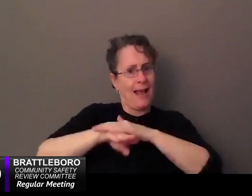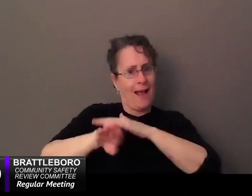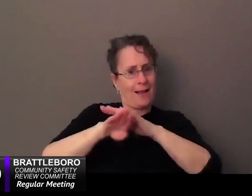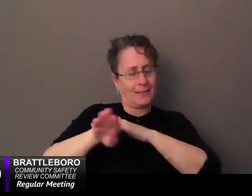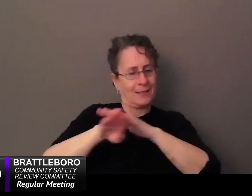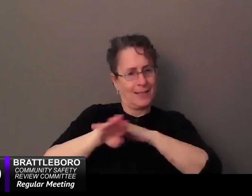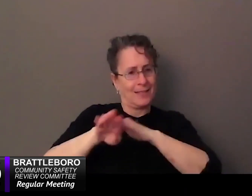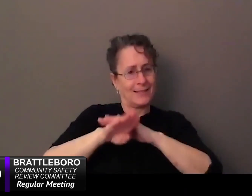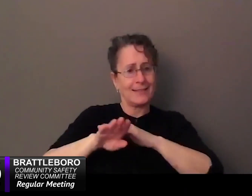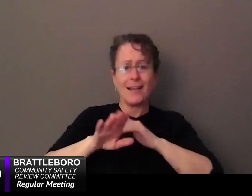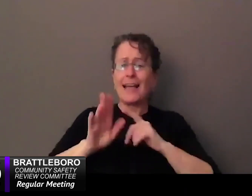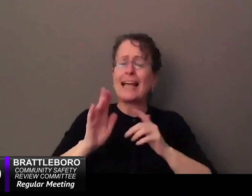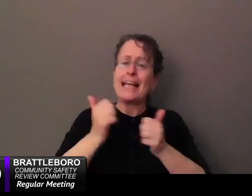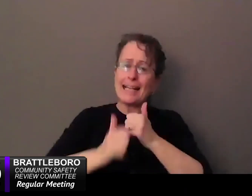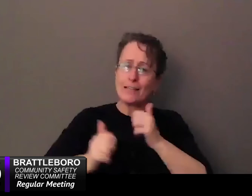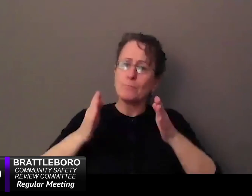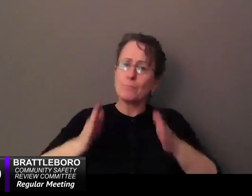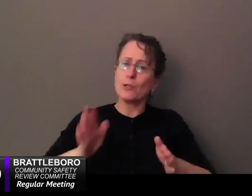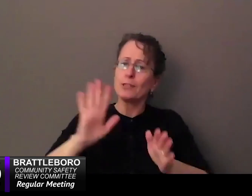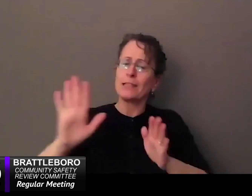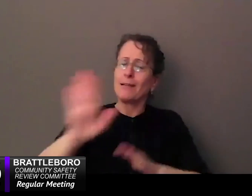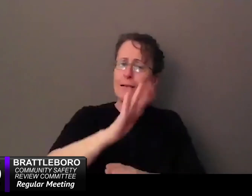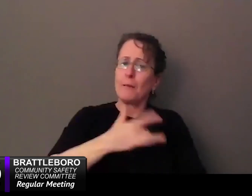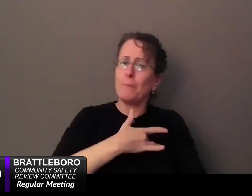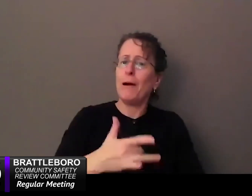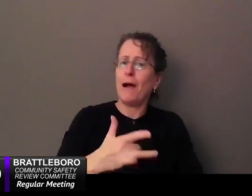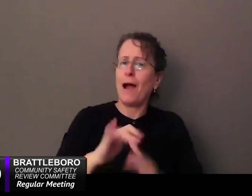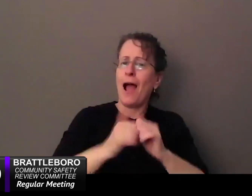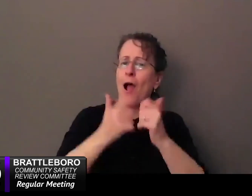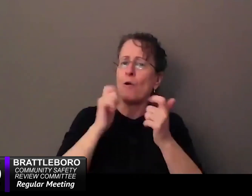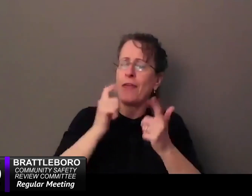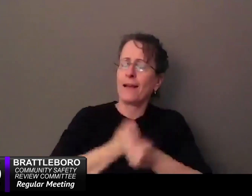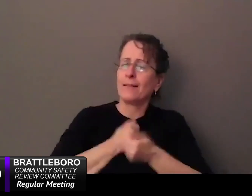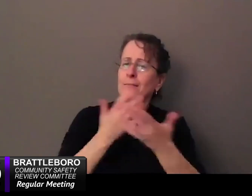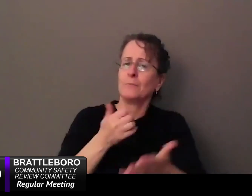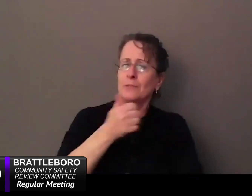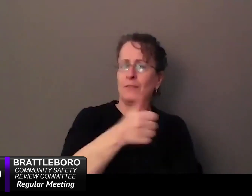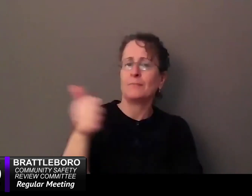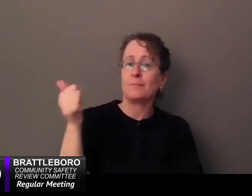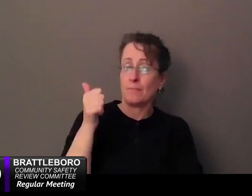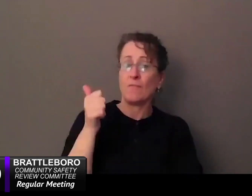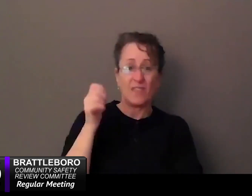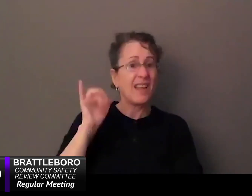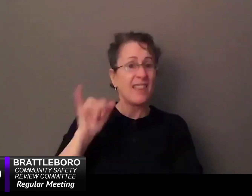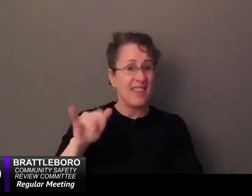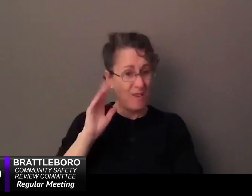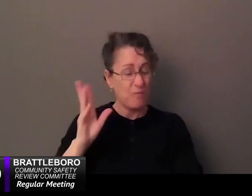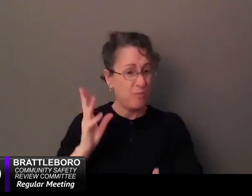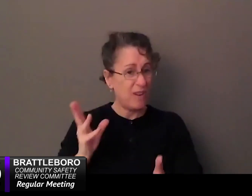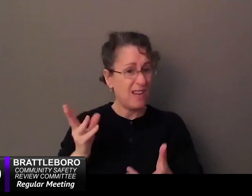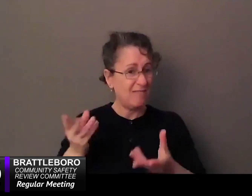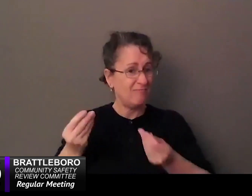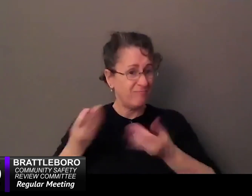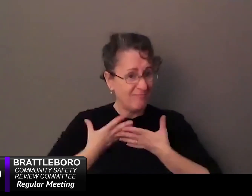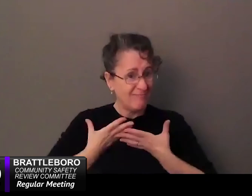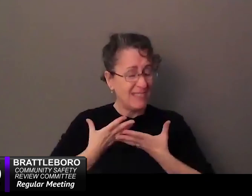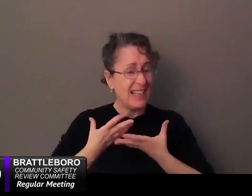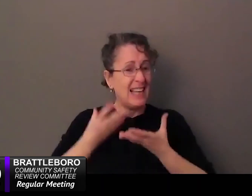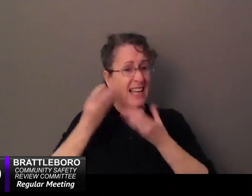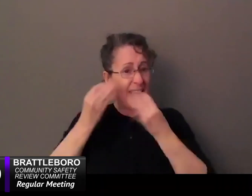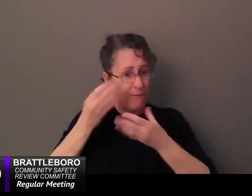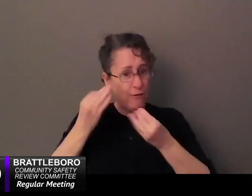and diversity of expression, but we're actually going to capture data on how that goes as a measure of